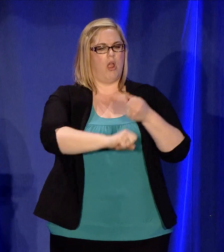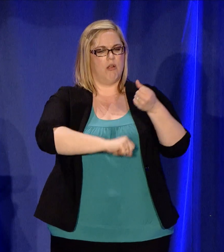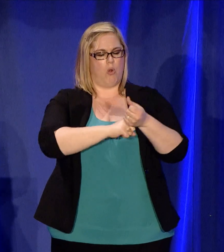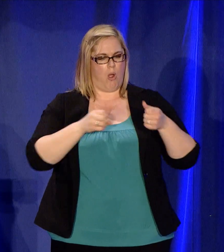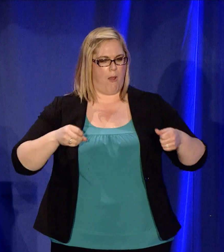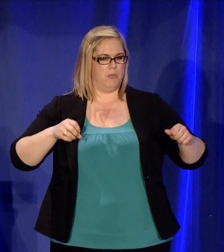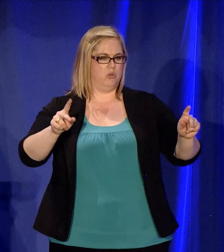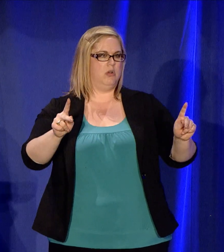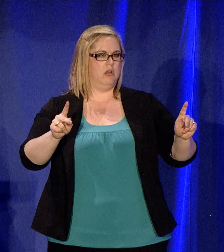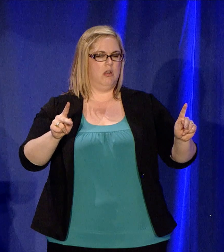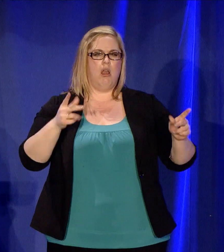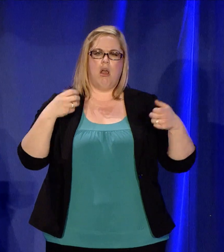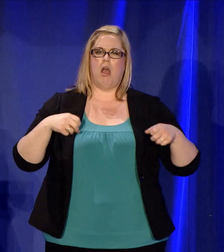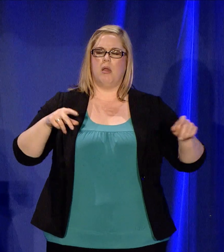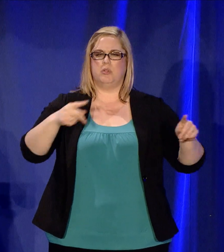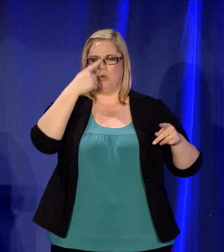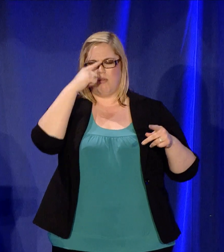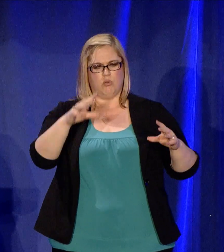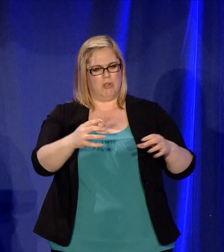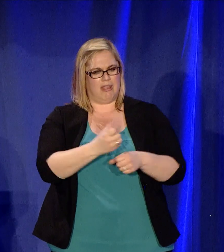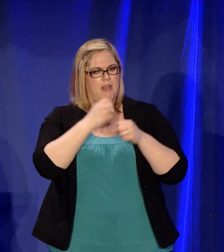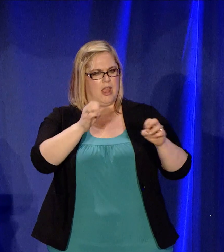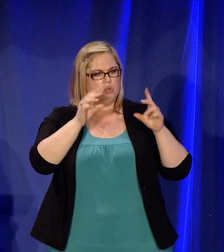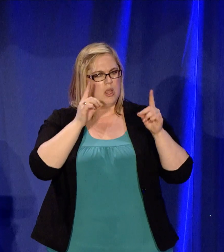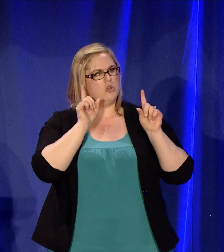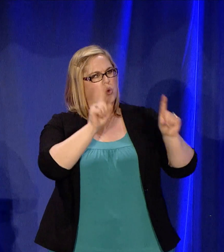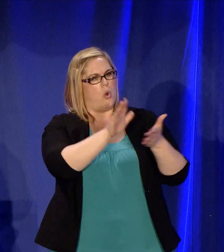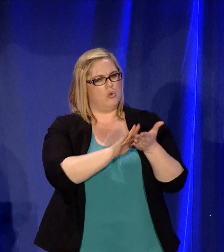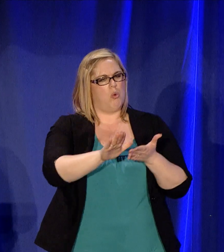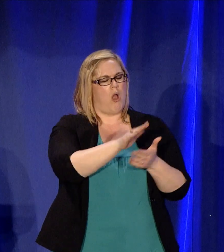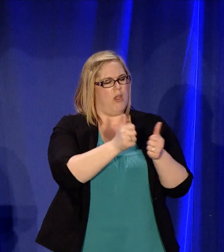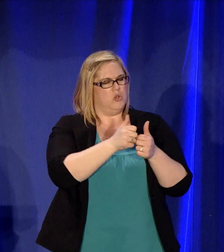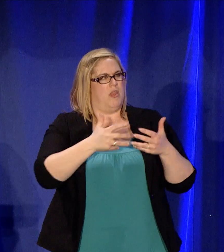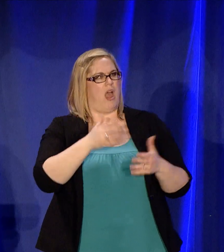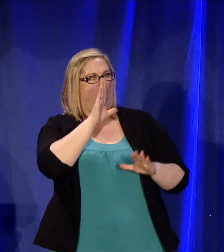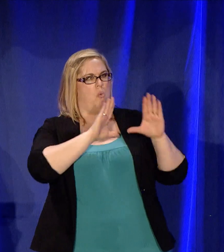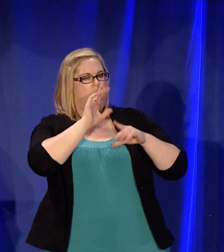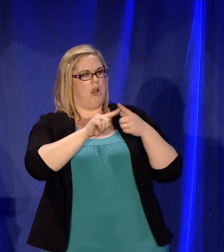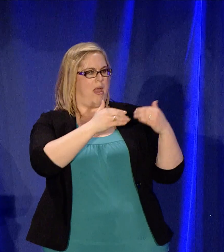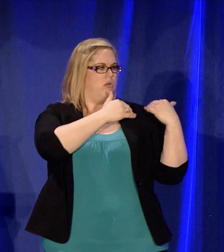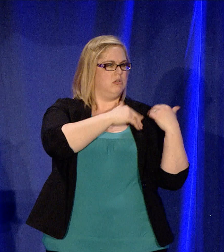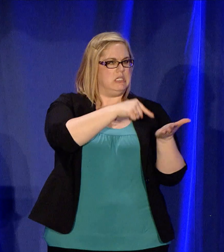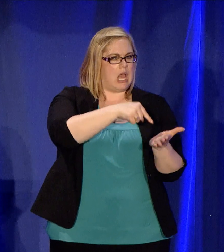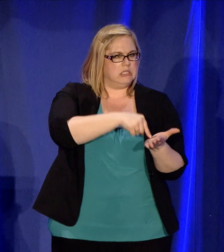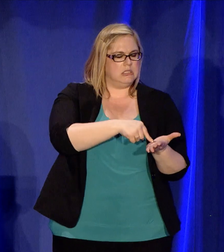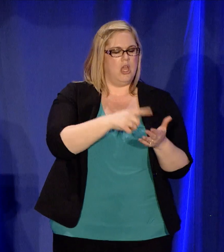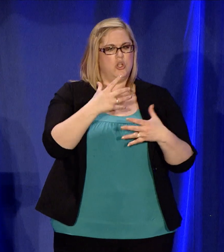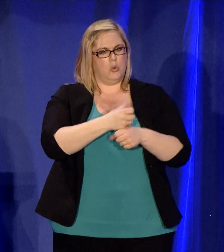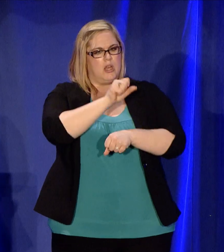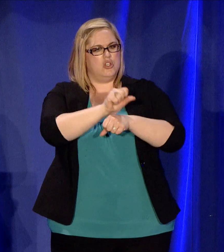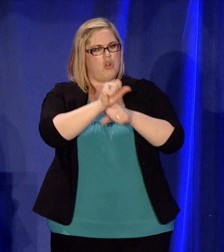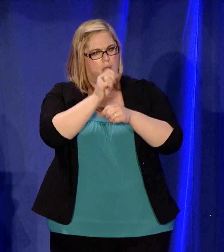opportunity, the opportunity to get a good education, to go to college unconstrained by a lifetime of debt, to get a job, to get